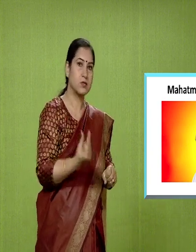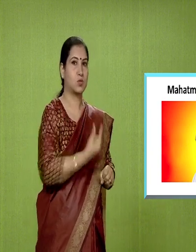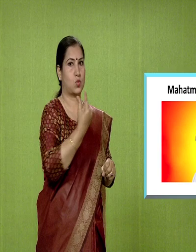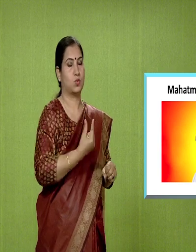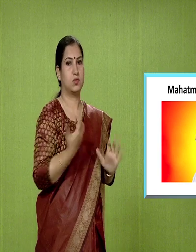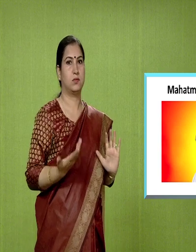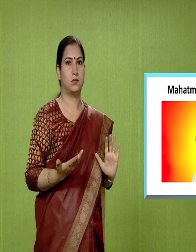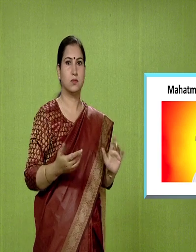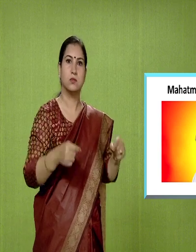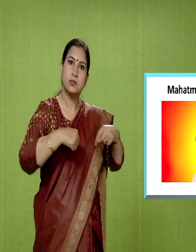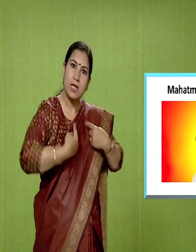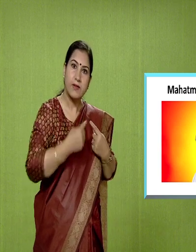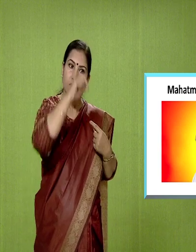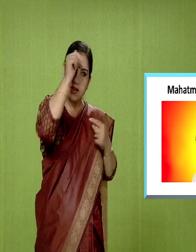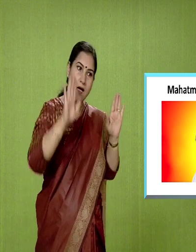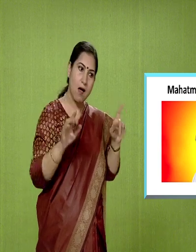or homemade items.